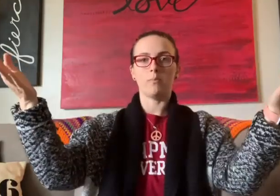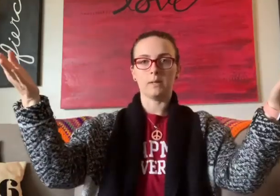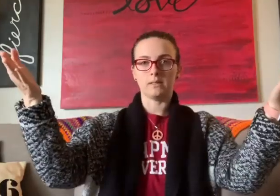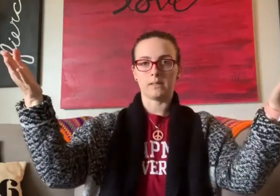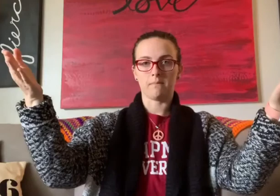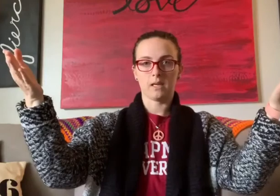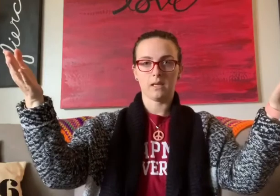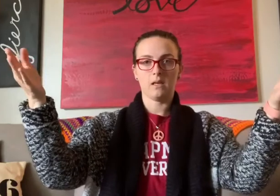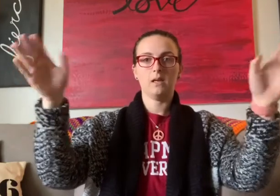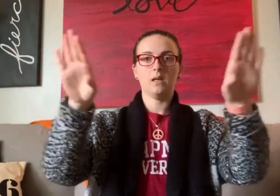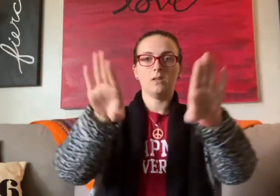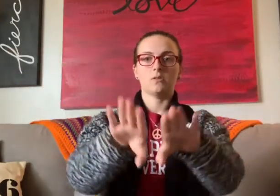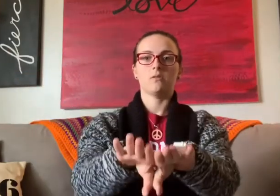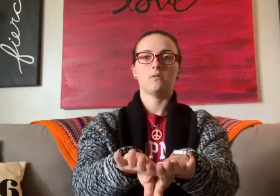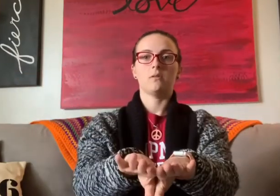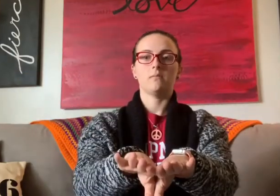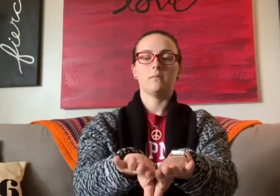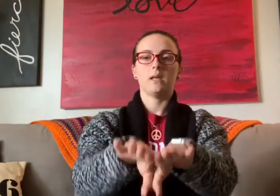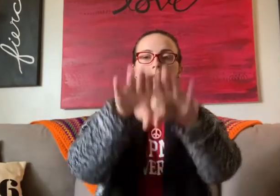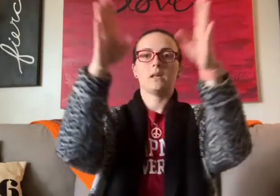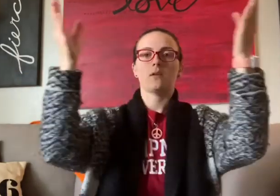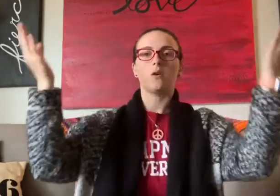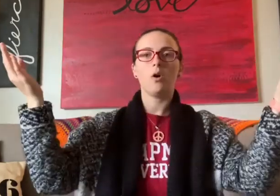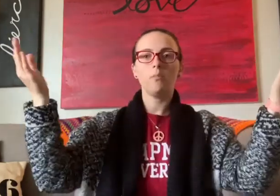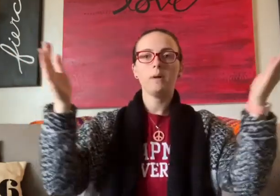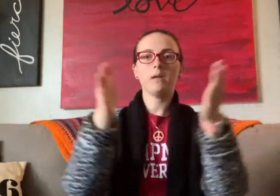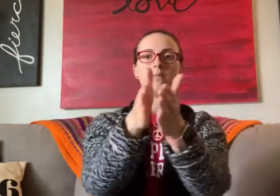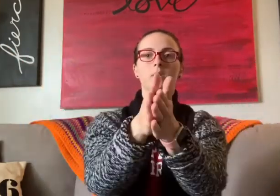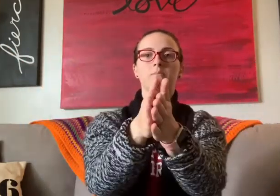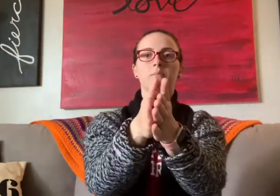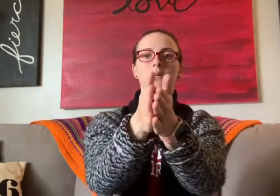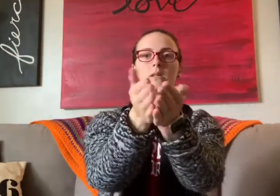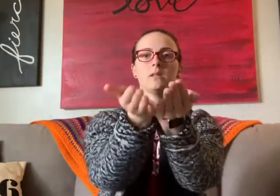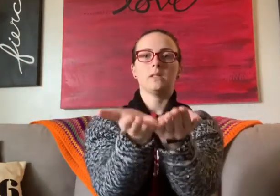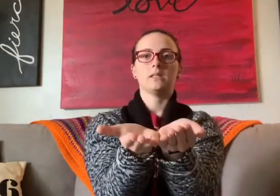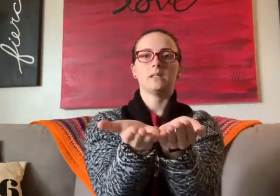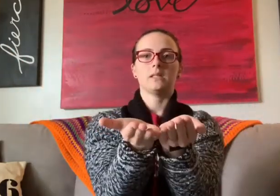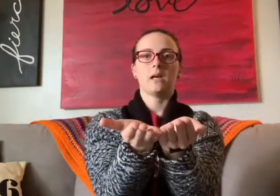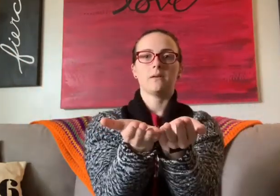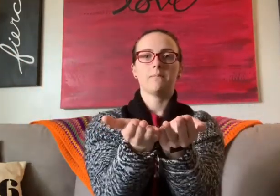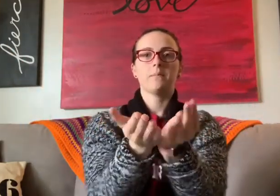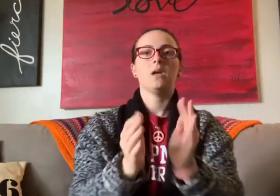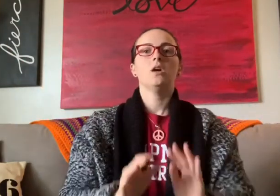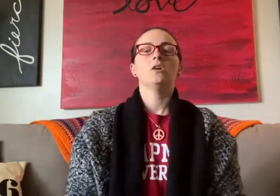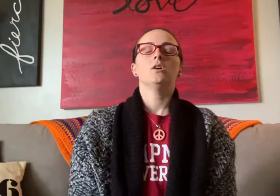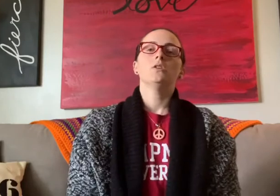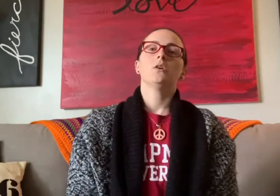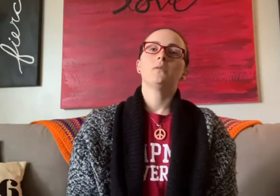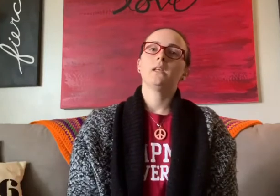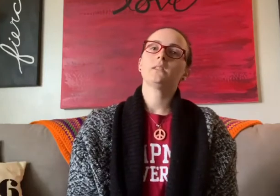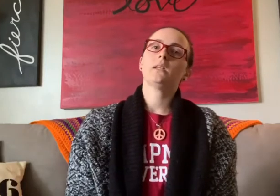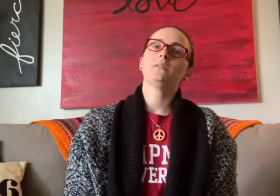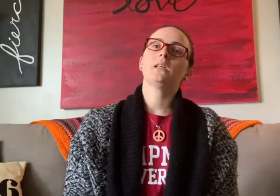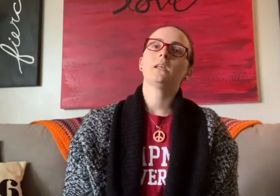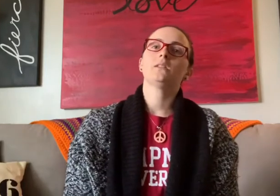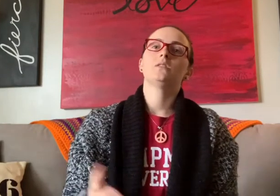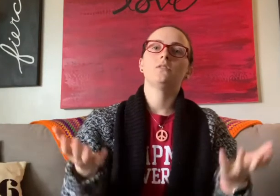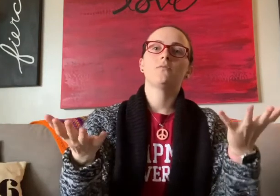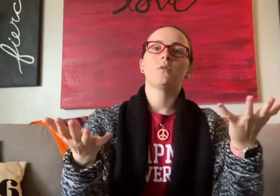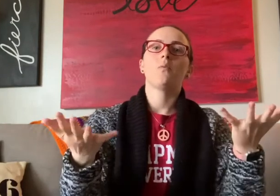open something. So hands together, open, whereas book, they stay together. So things that I've seen kids do for